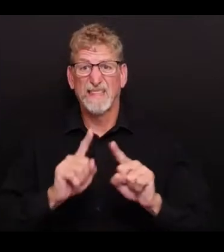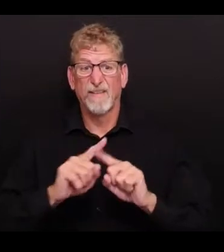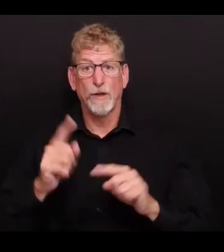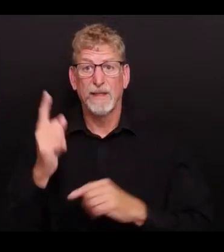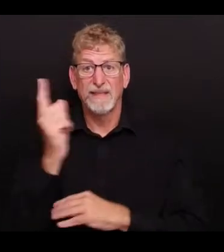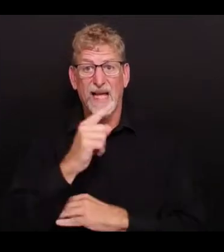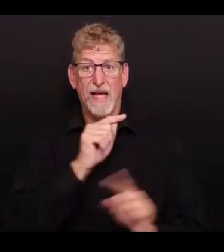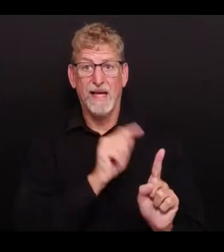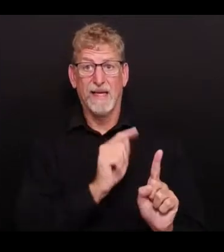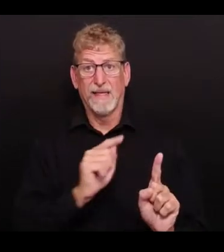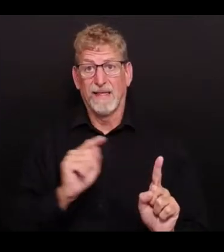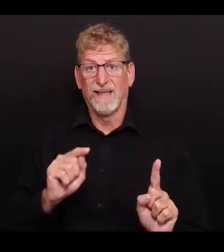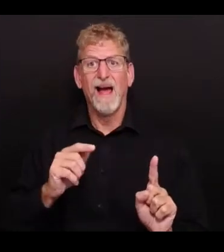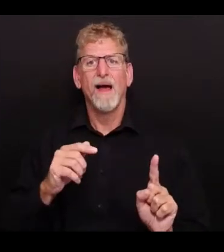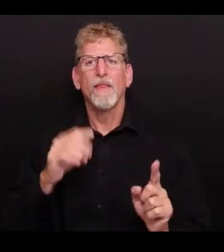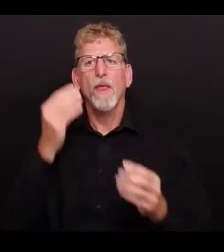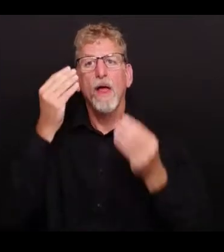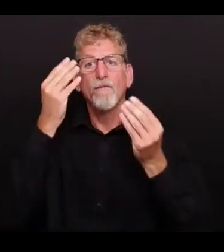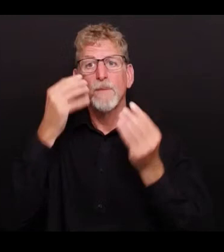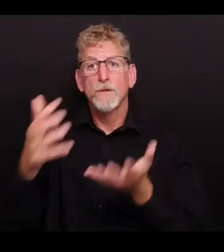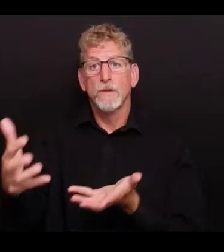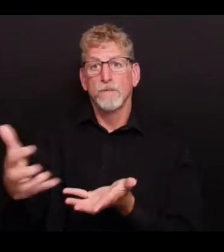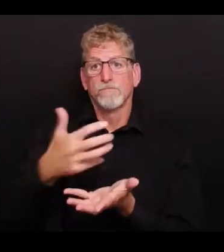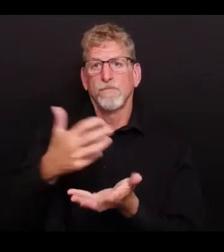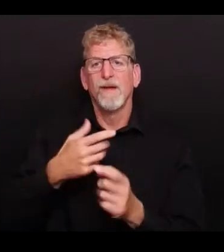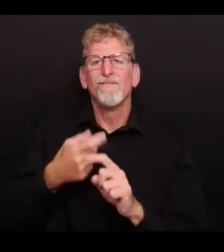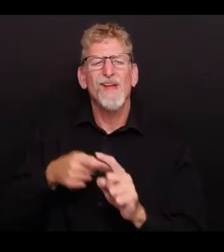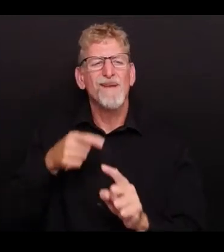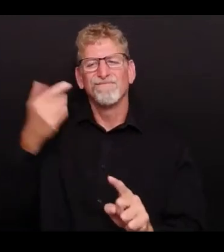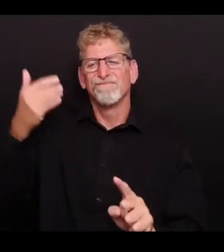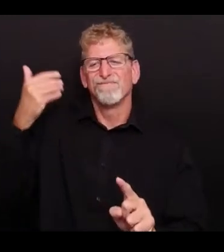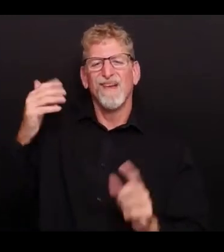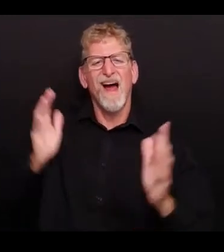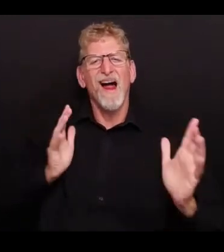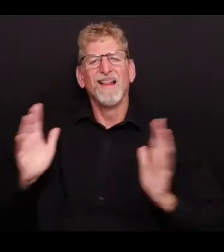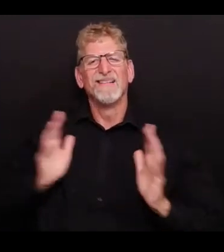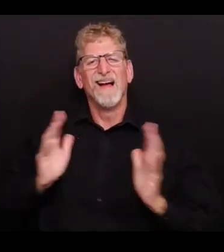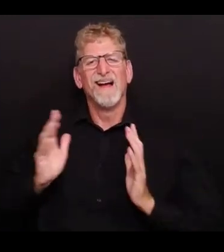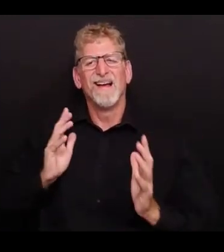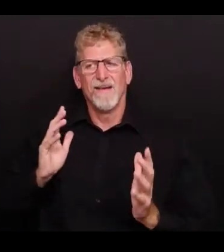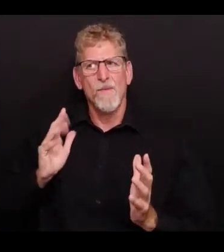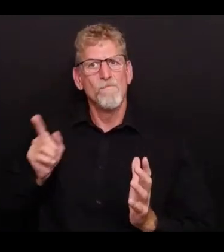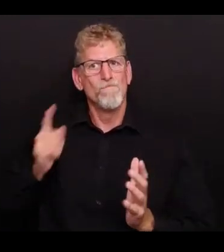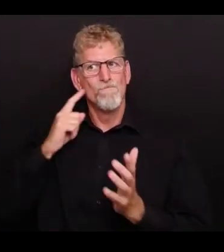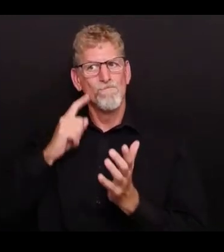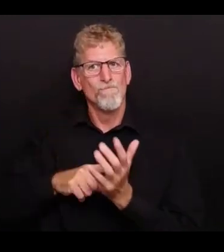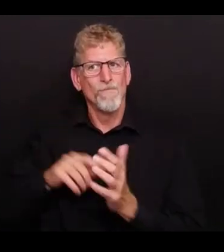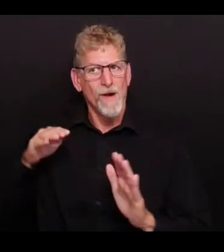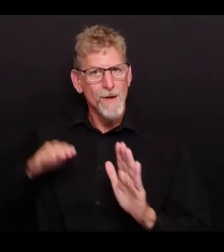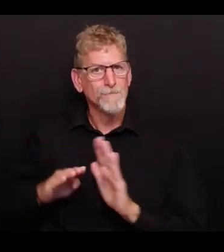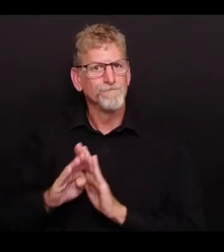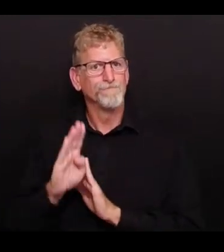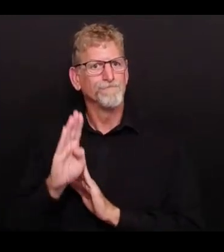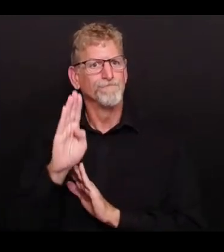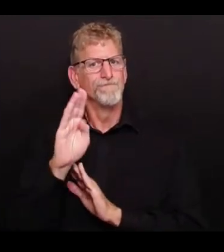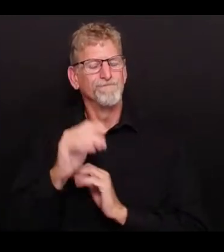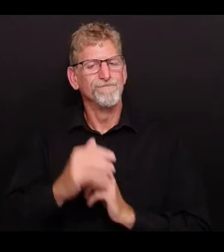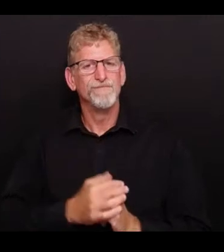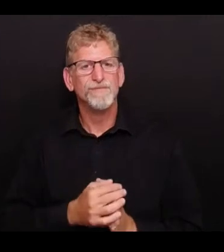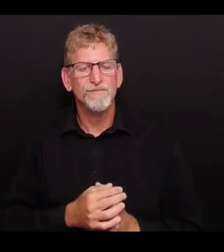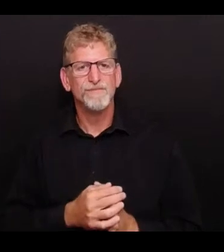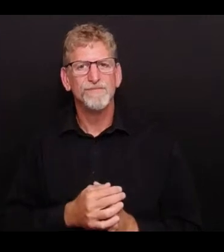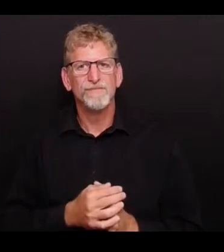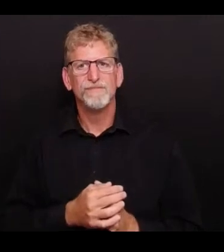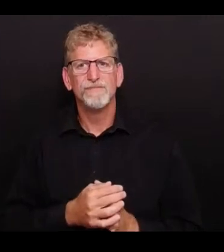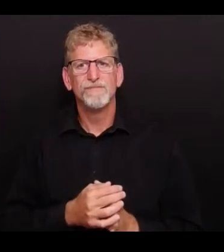the weekend and the holiday reporting schedule. So we find it most helpful to look at the daily average